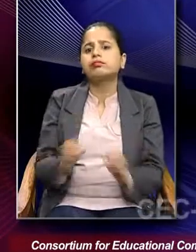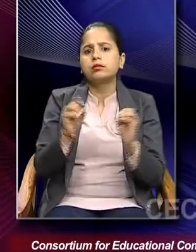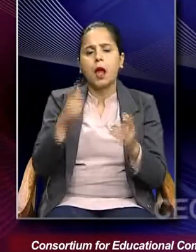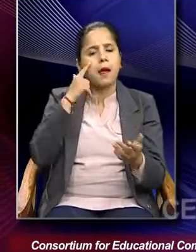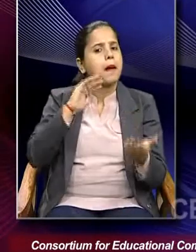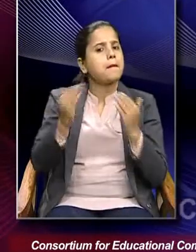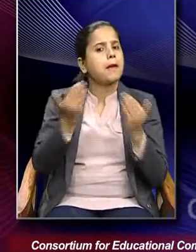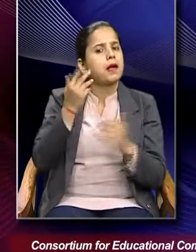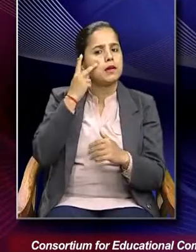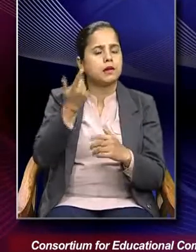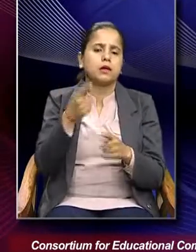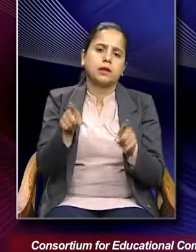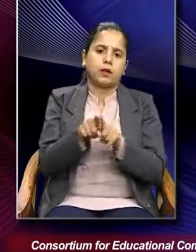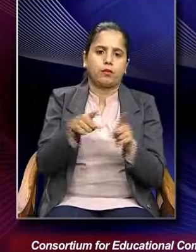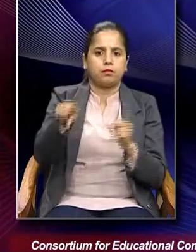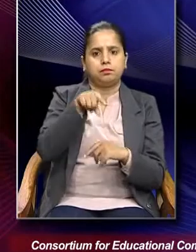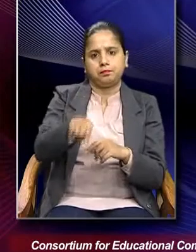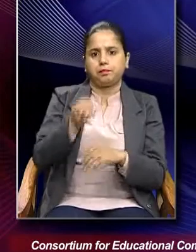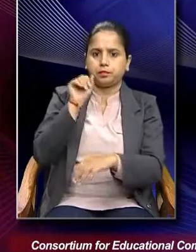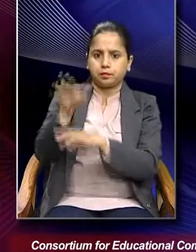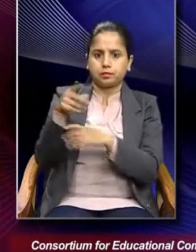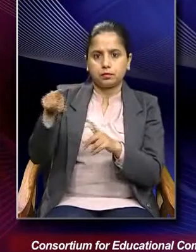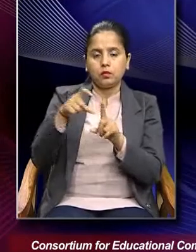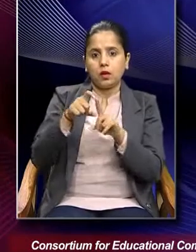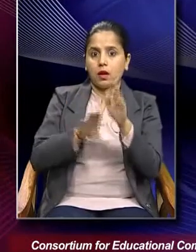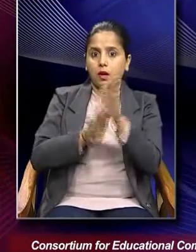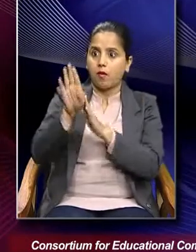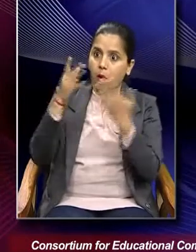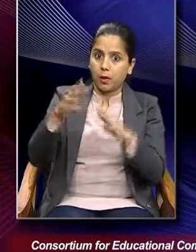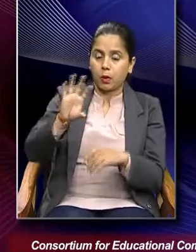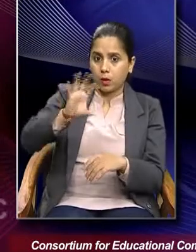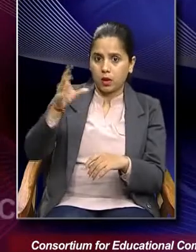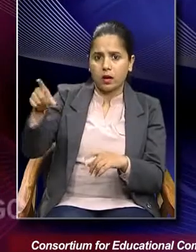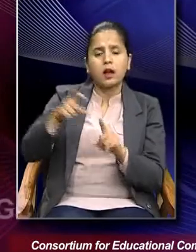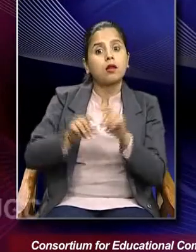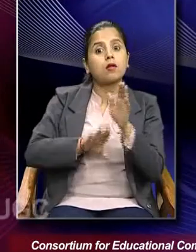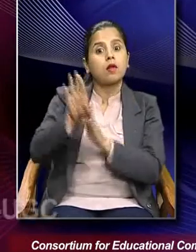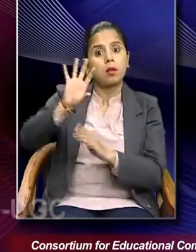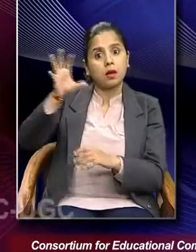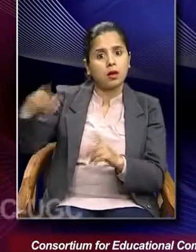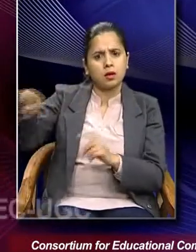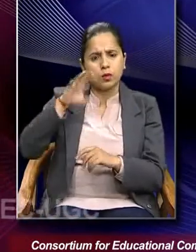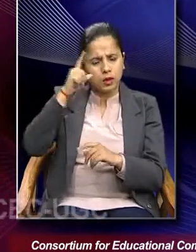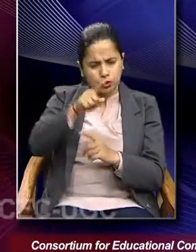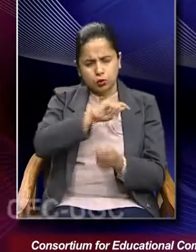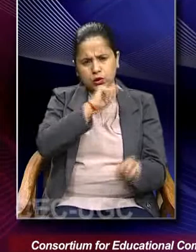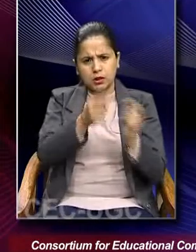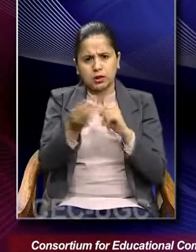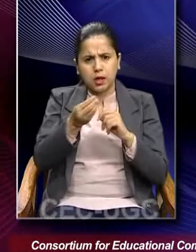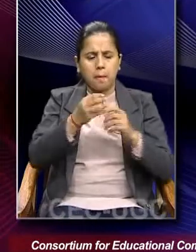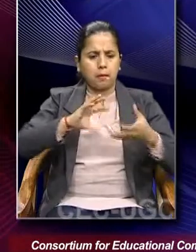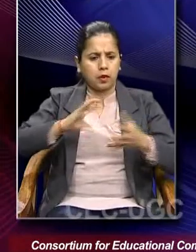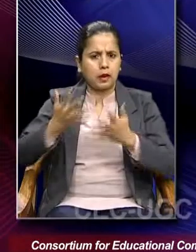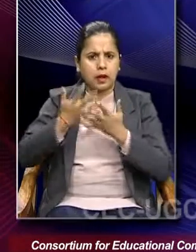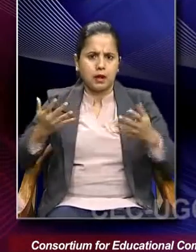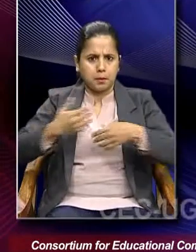comparison to when they send it to some developed country. Those developed countries transform them into some manufactured goods.